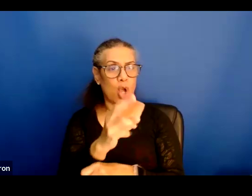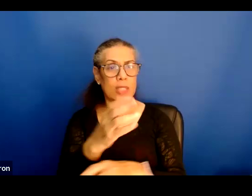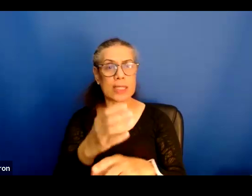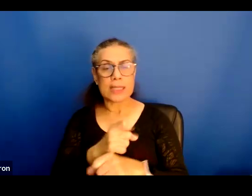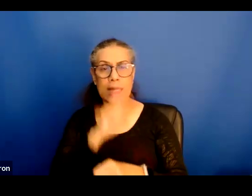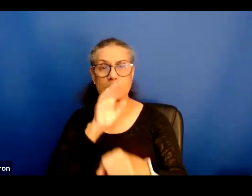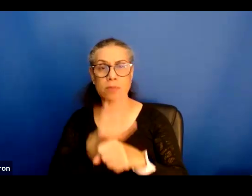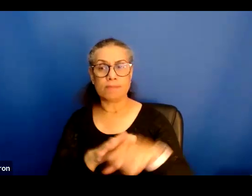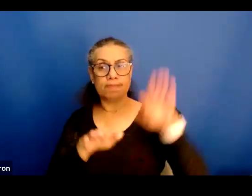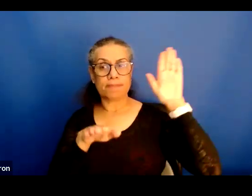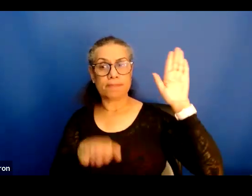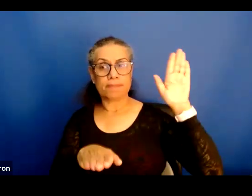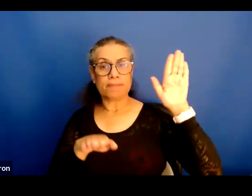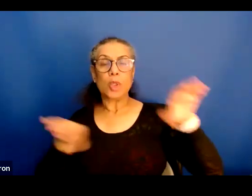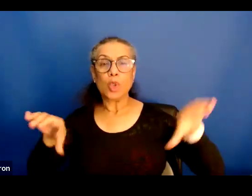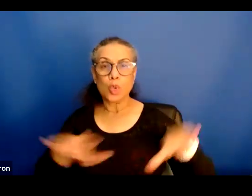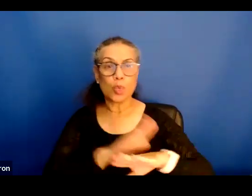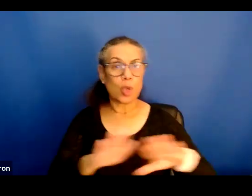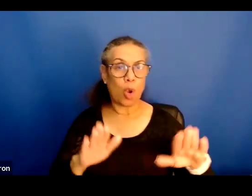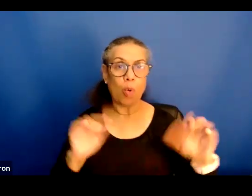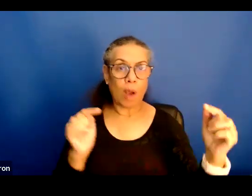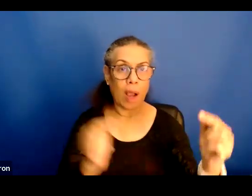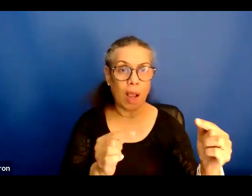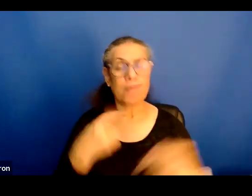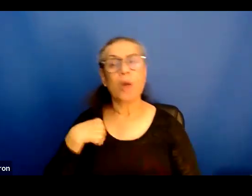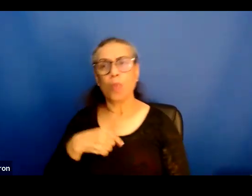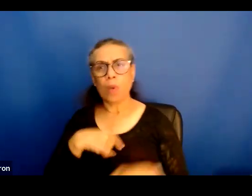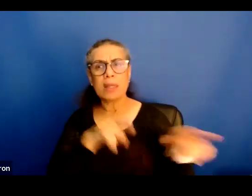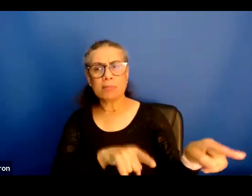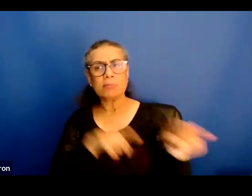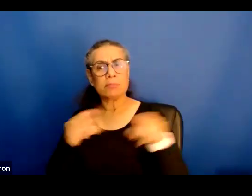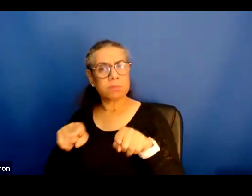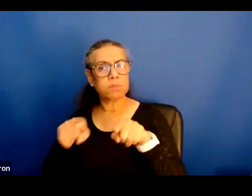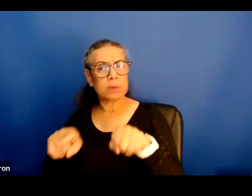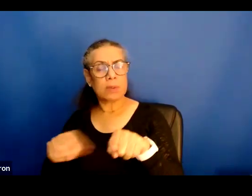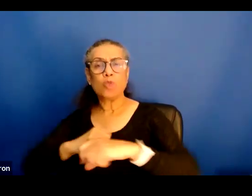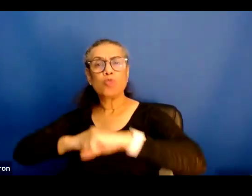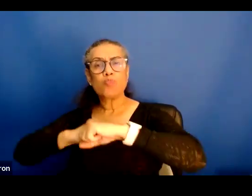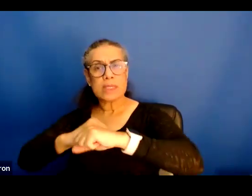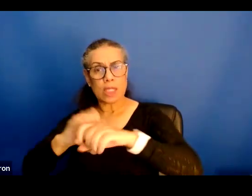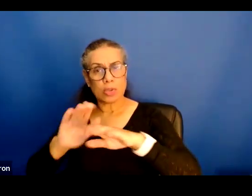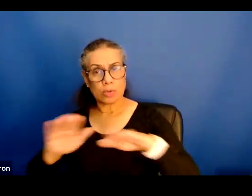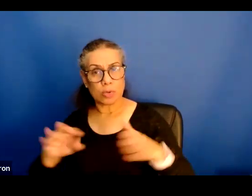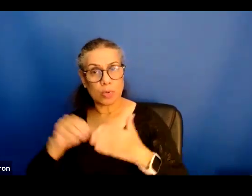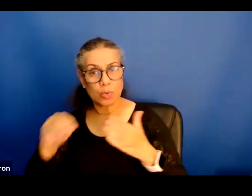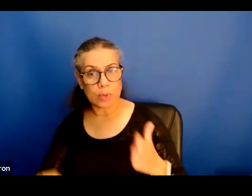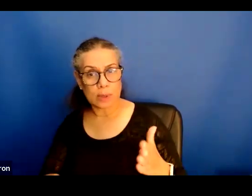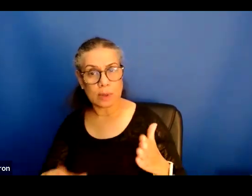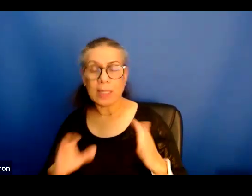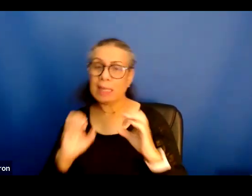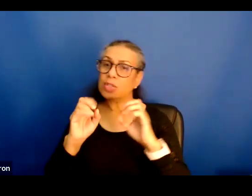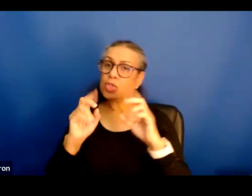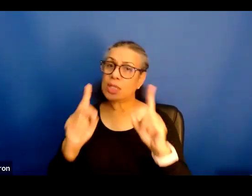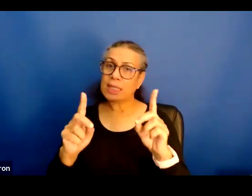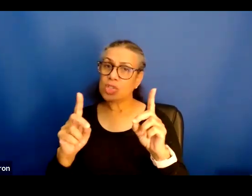Hippocratic oath and pledge to do no harm, teachers uphold a comparable promise: protect students. Administration isn't exempt from